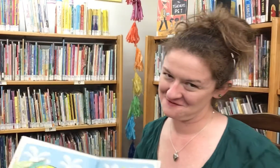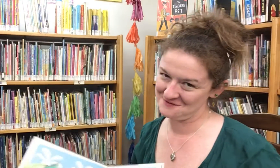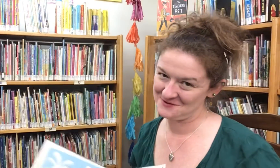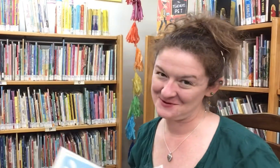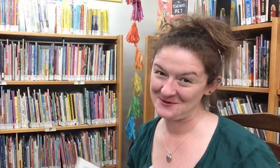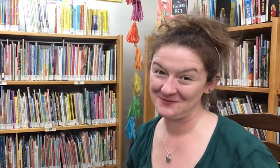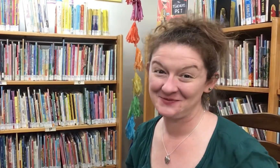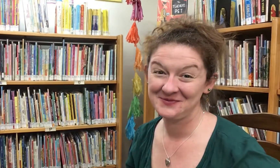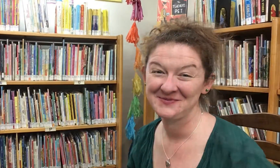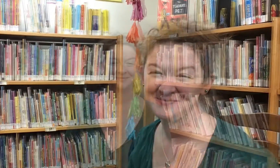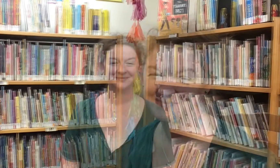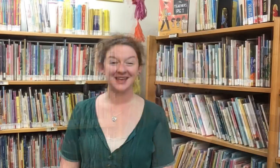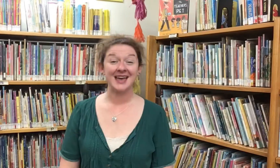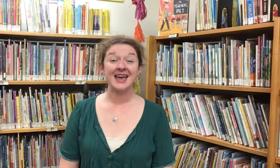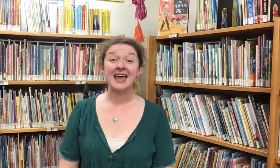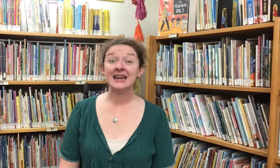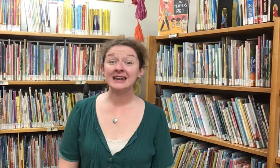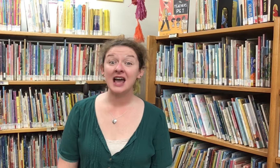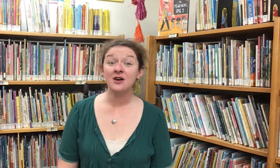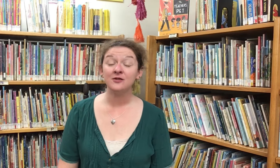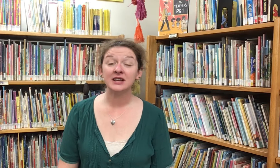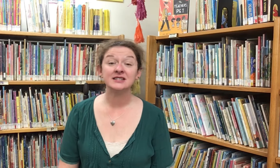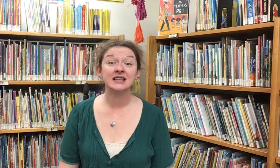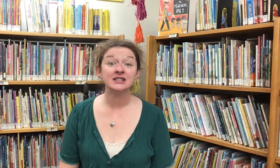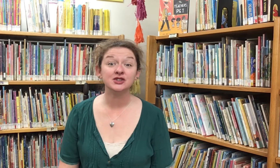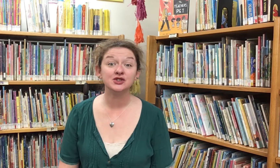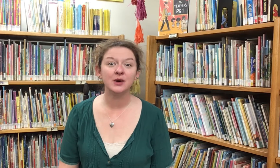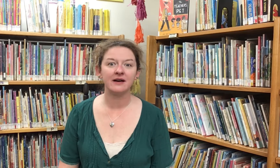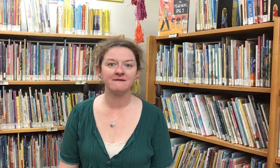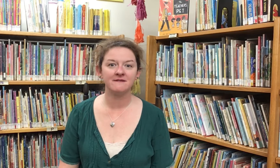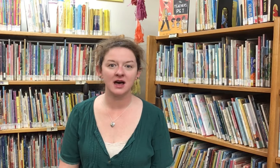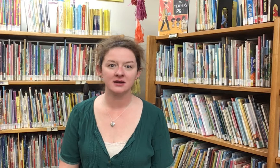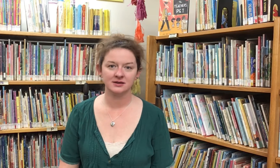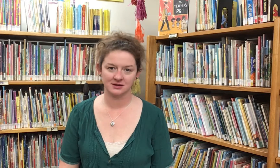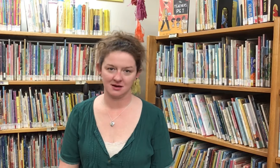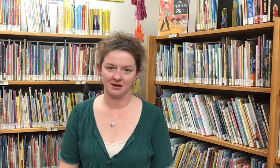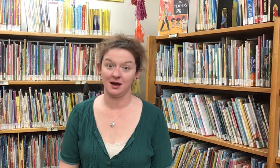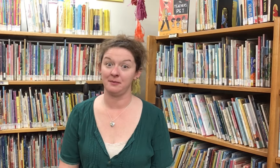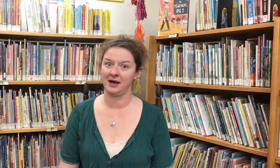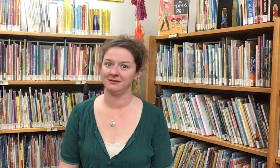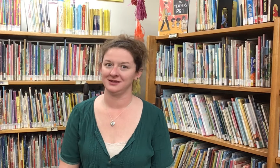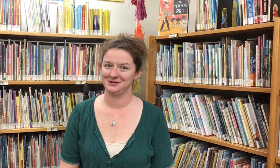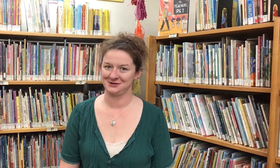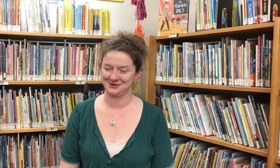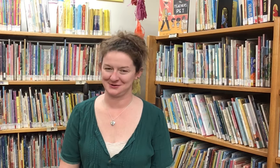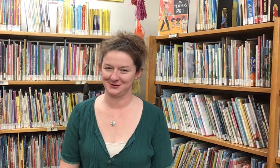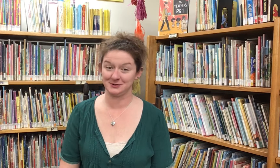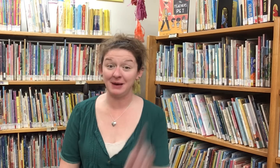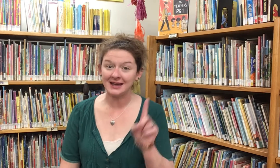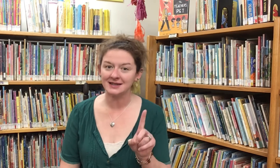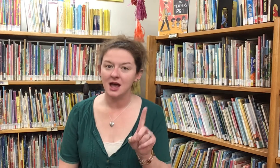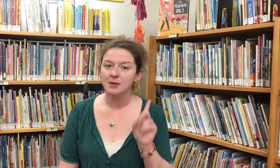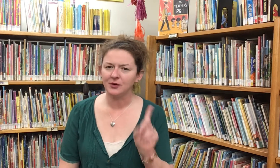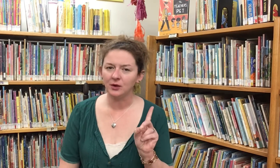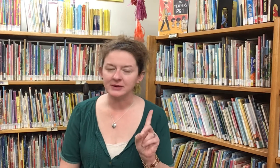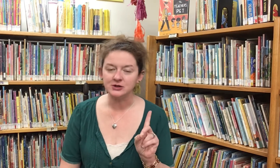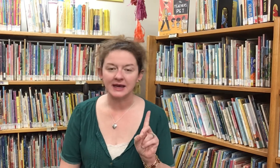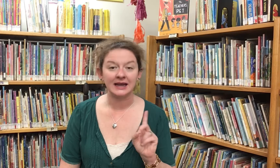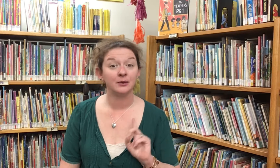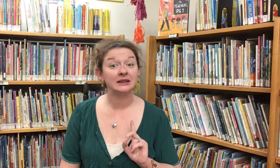wonderful? And now, friends, let's do a fun song about turtles. But before we do that, I would like